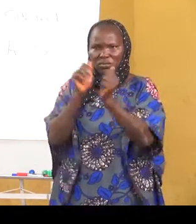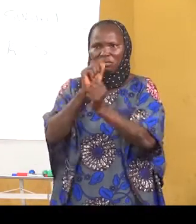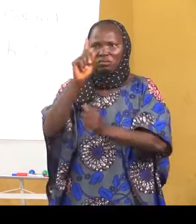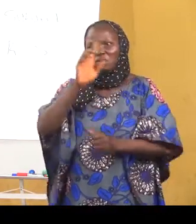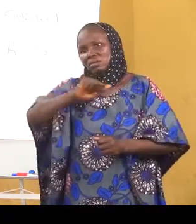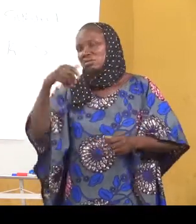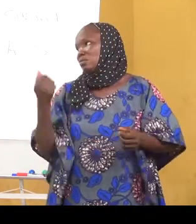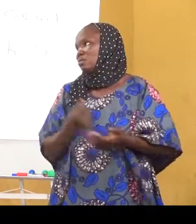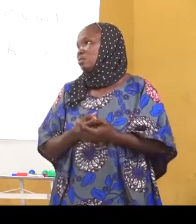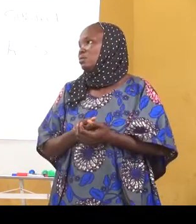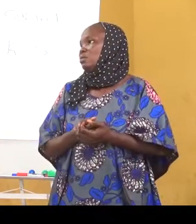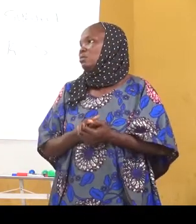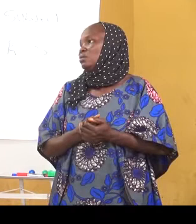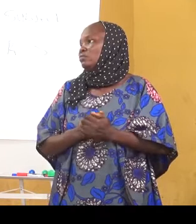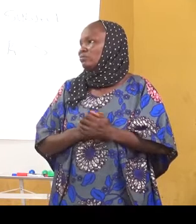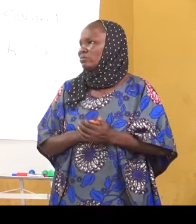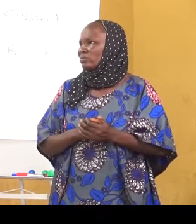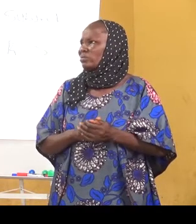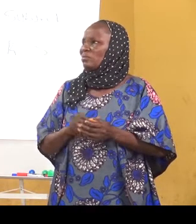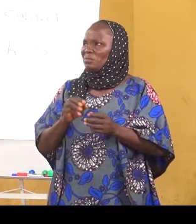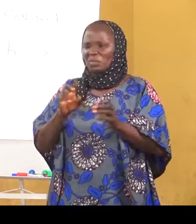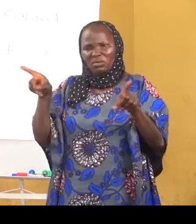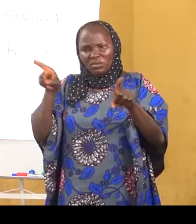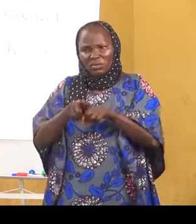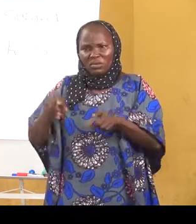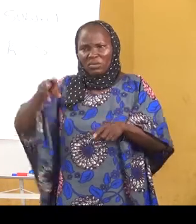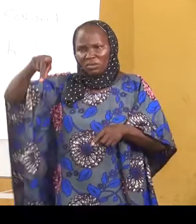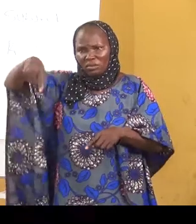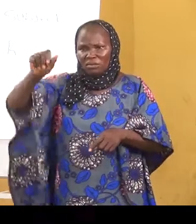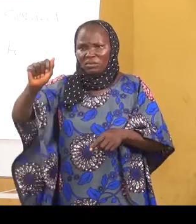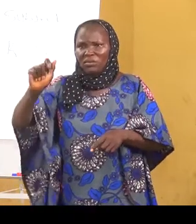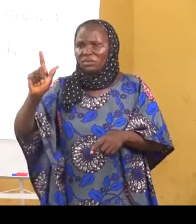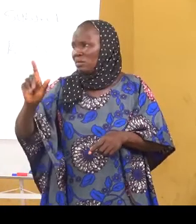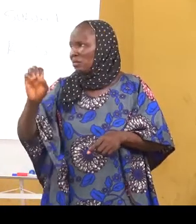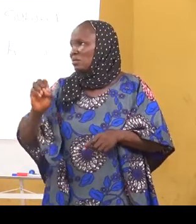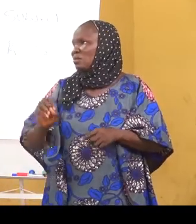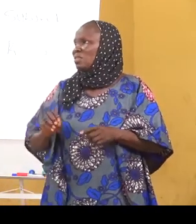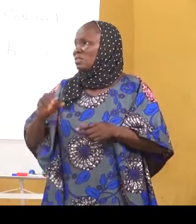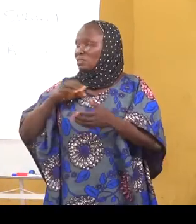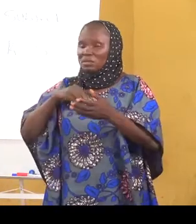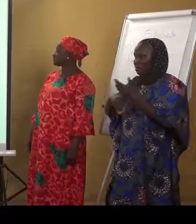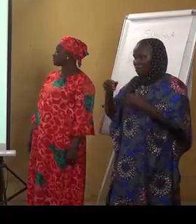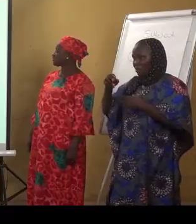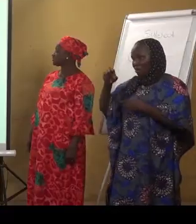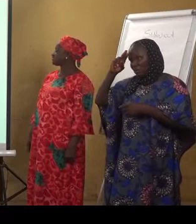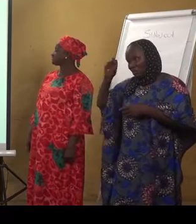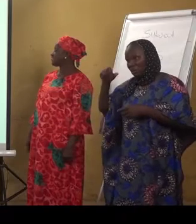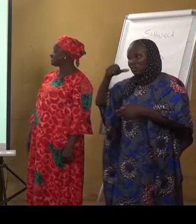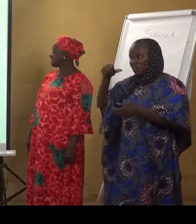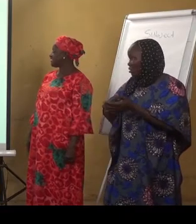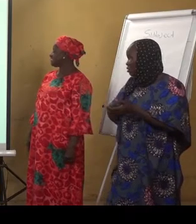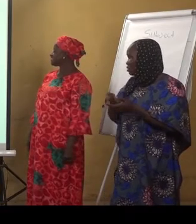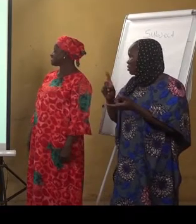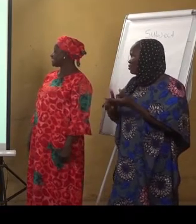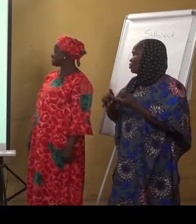Philemon opened with a congratulatory message and encouragement to Philemon because of his